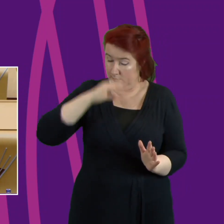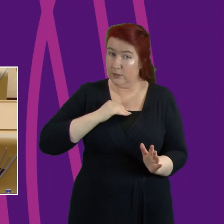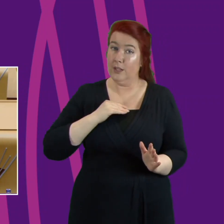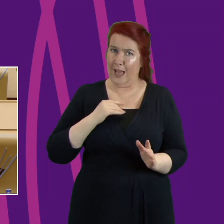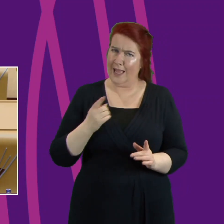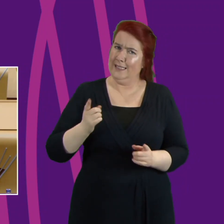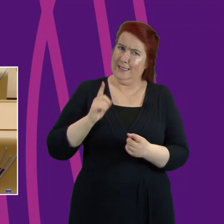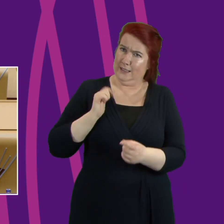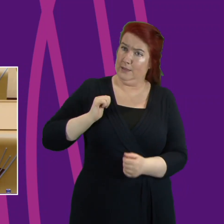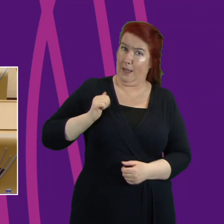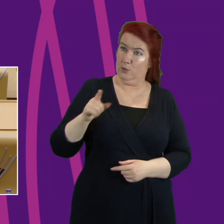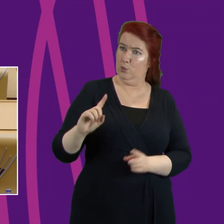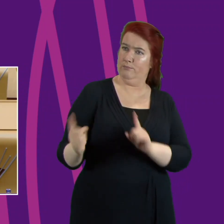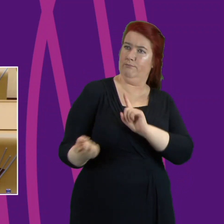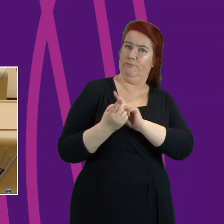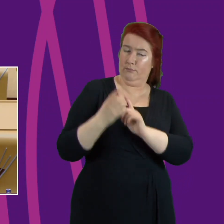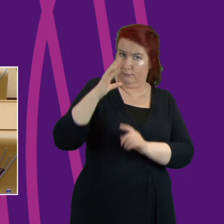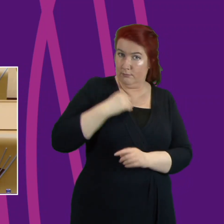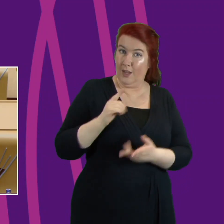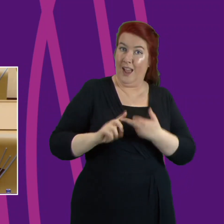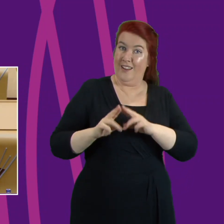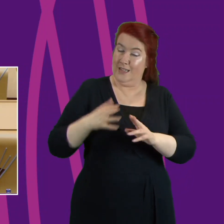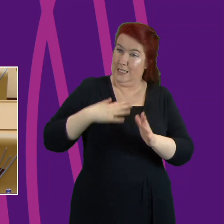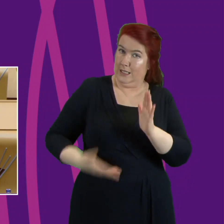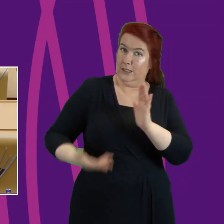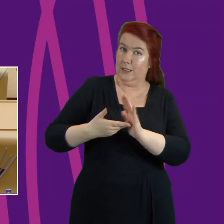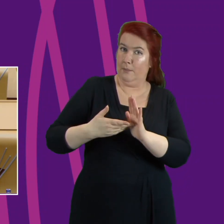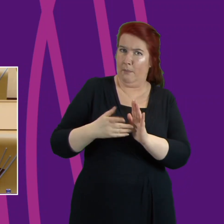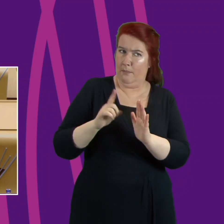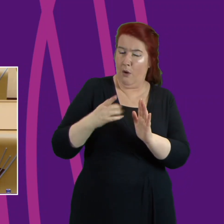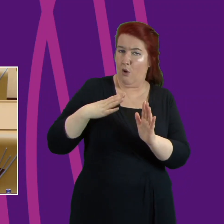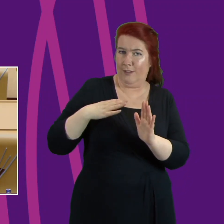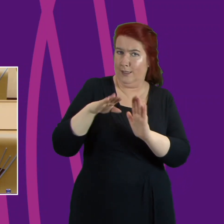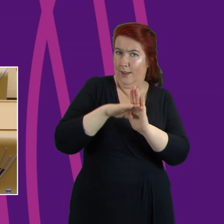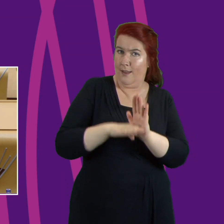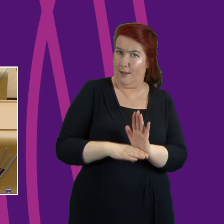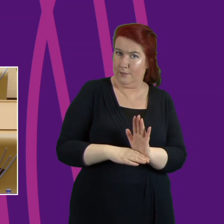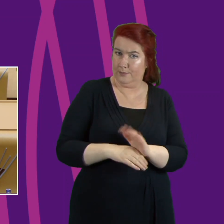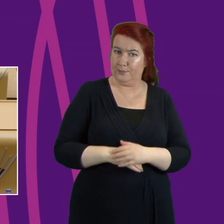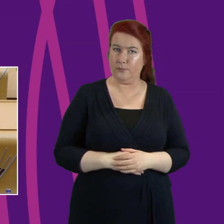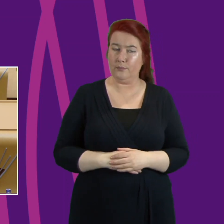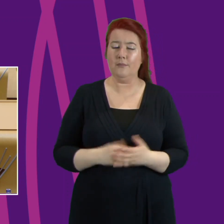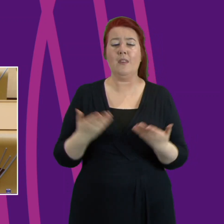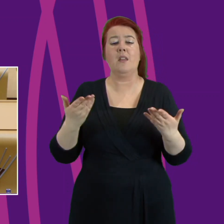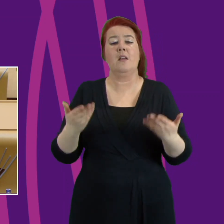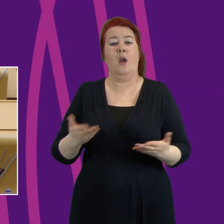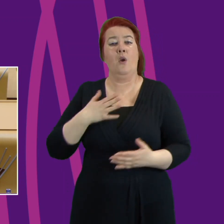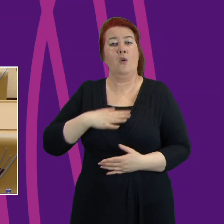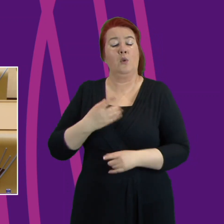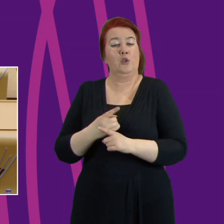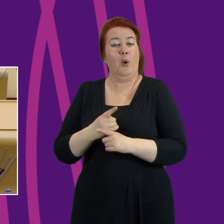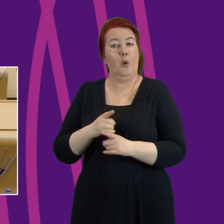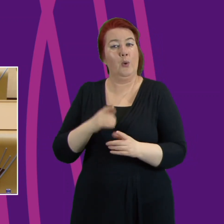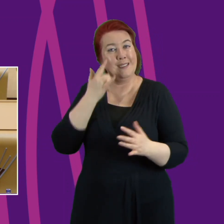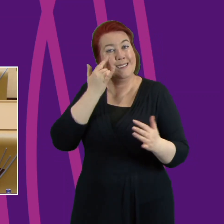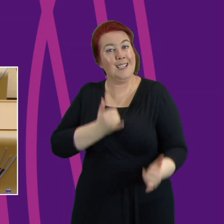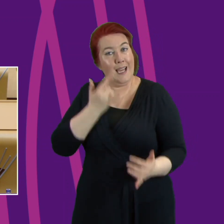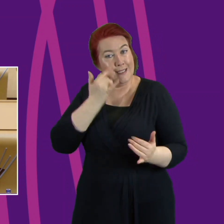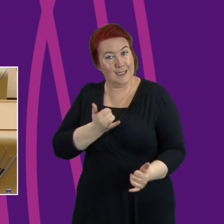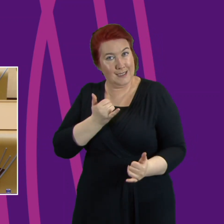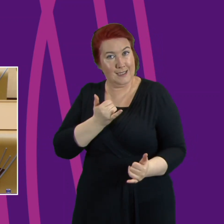to me with those additional requirements. I want to turn now to testing. By April